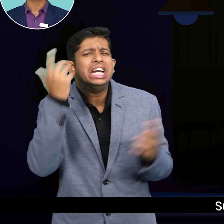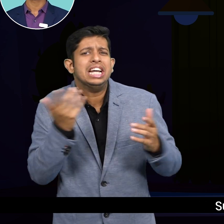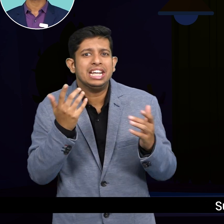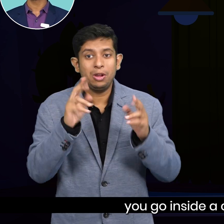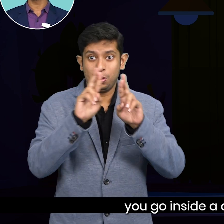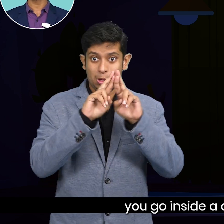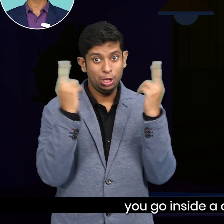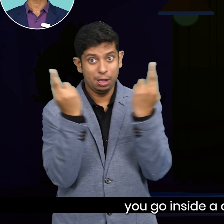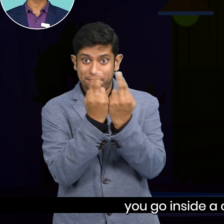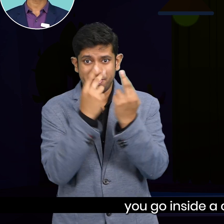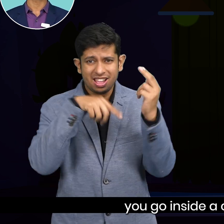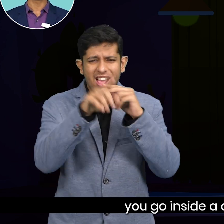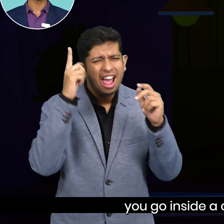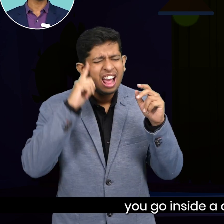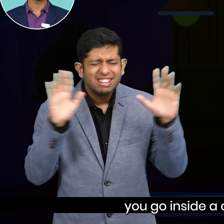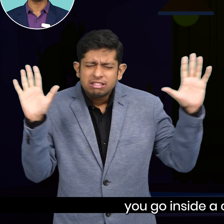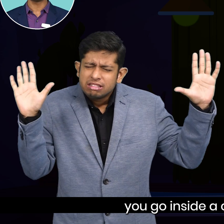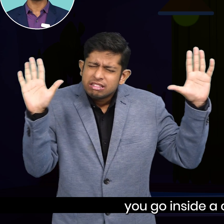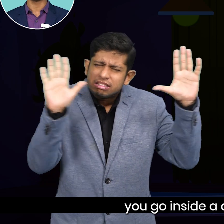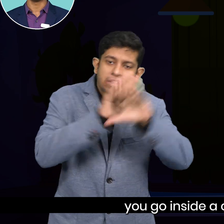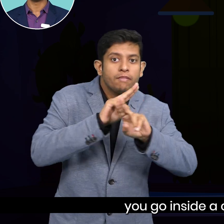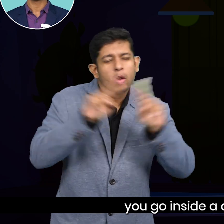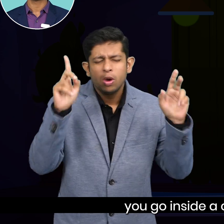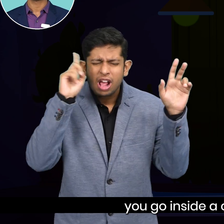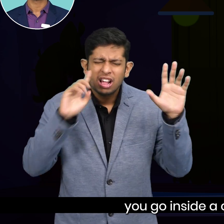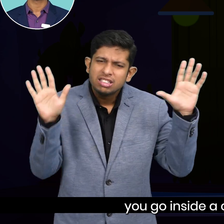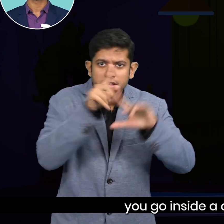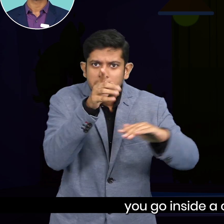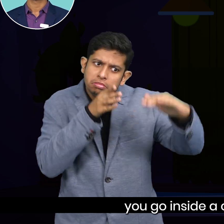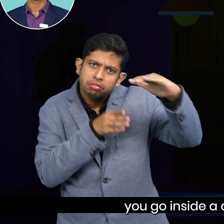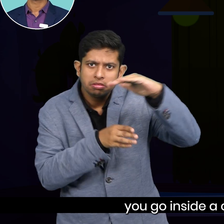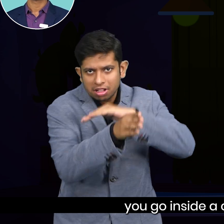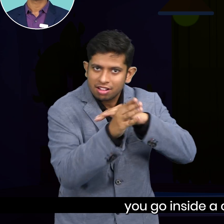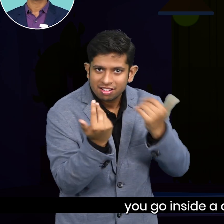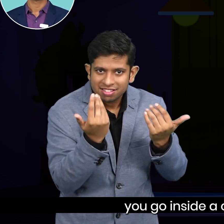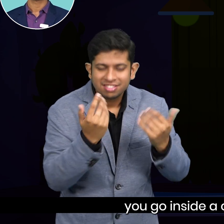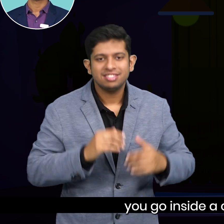Suppose you go inside a completely dark room.